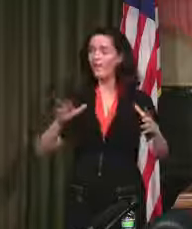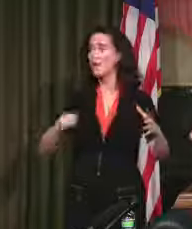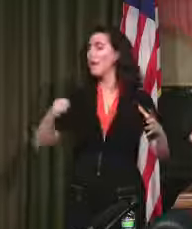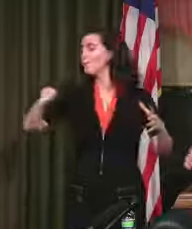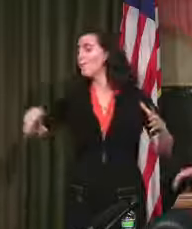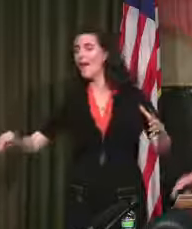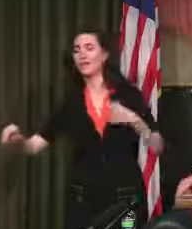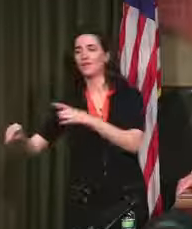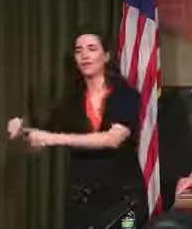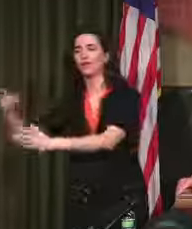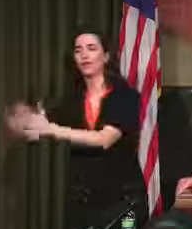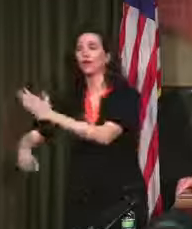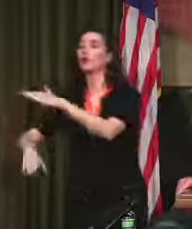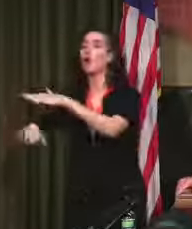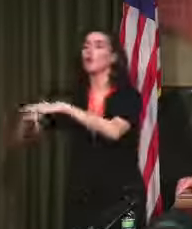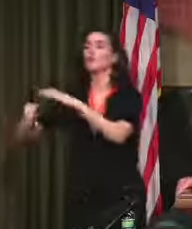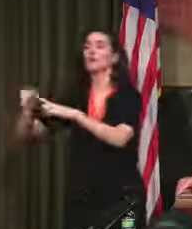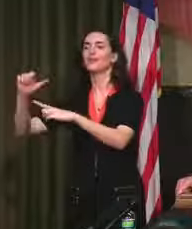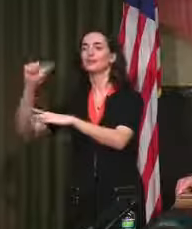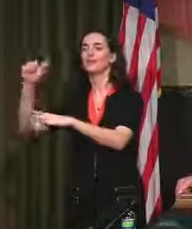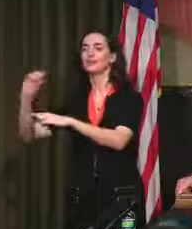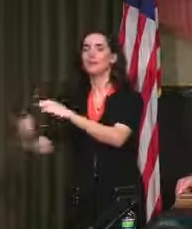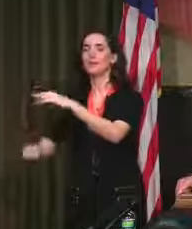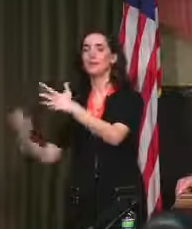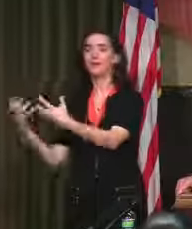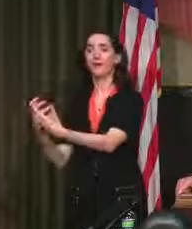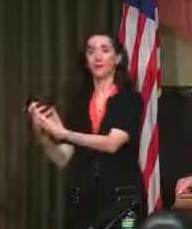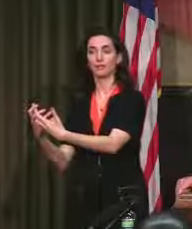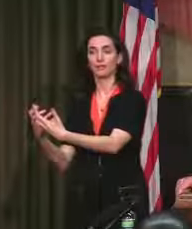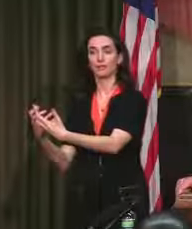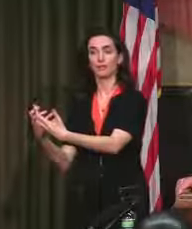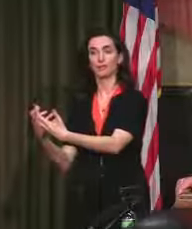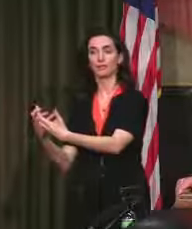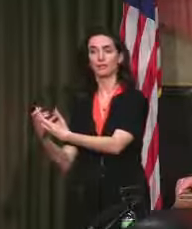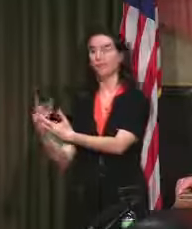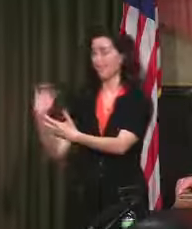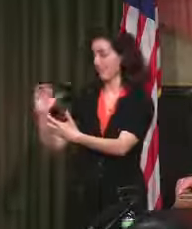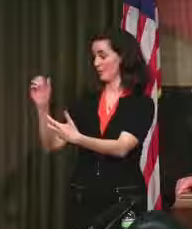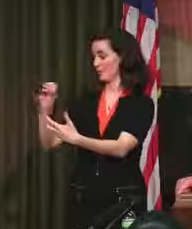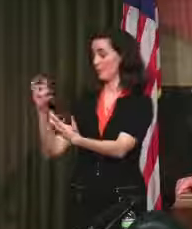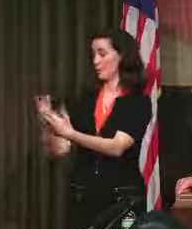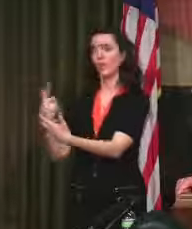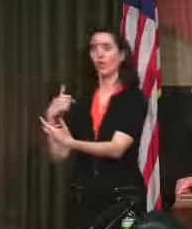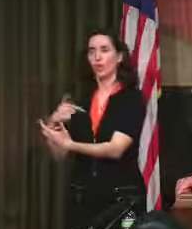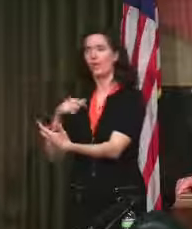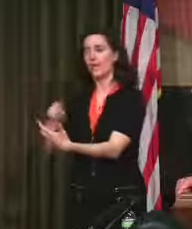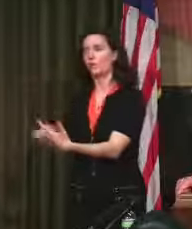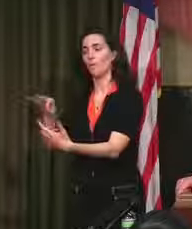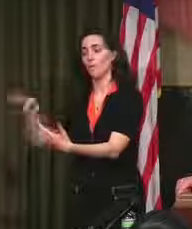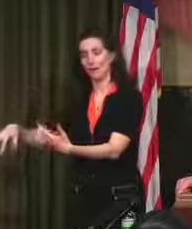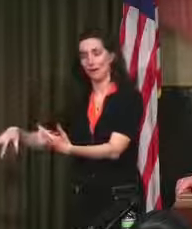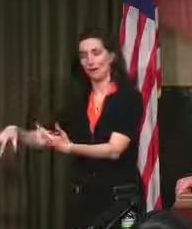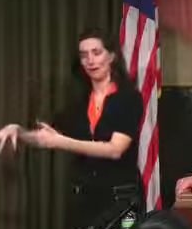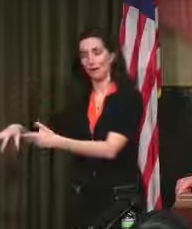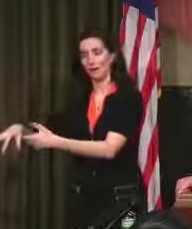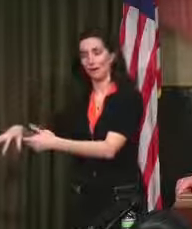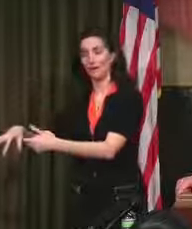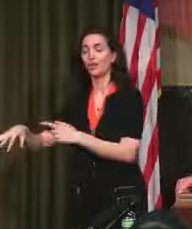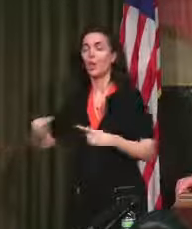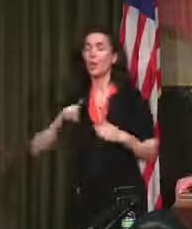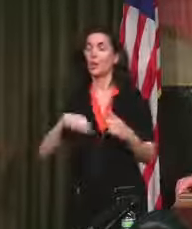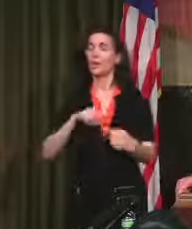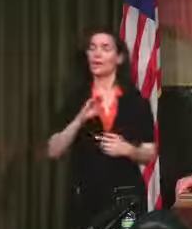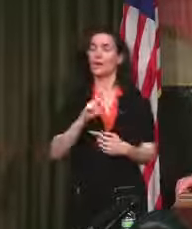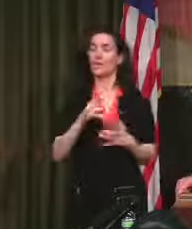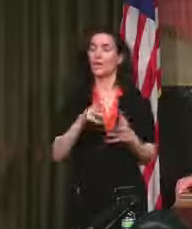all the way up to the 10% match that we will incur when Medicaid expansion is at its most